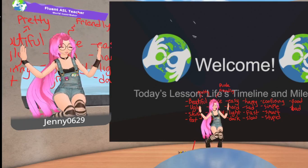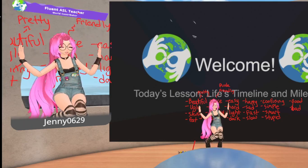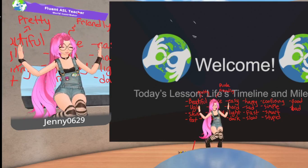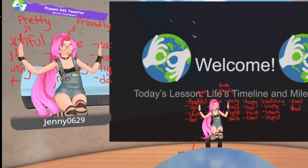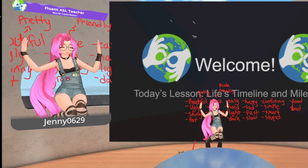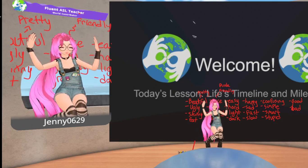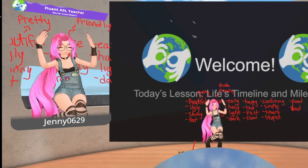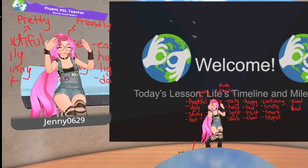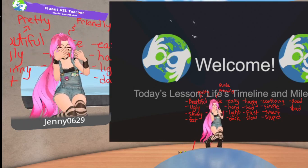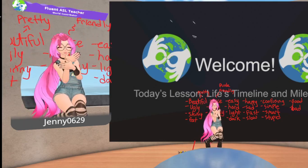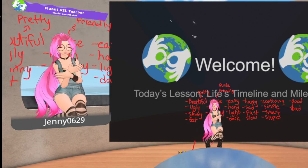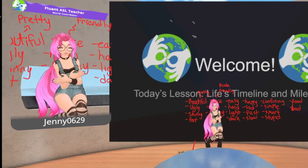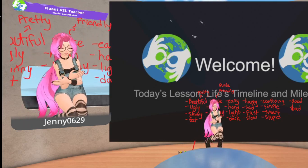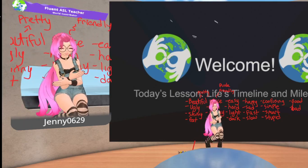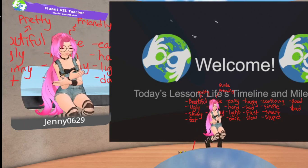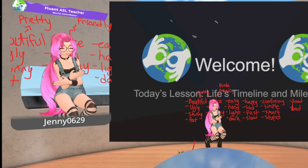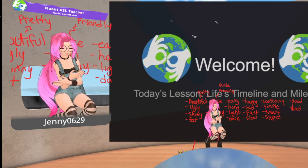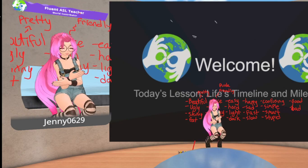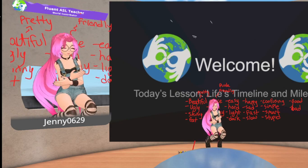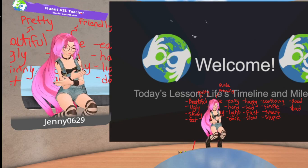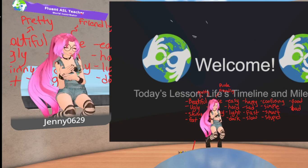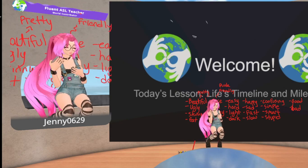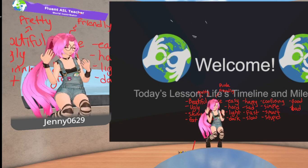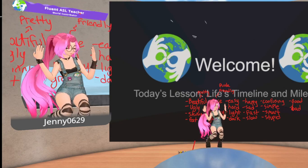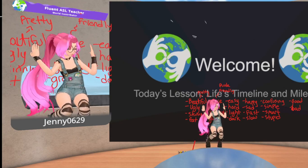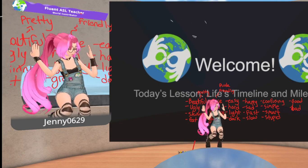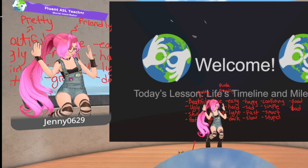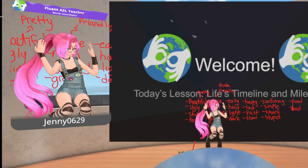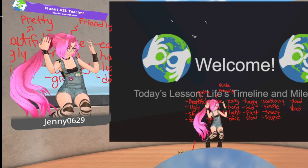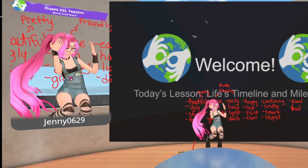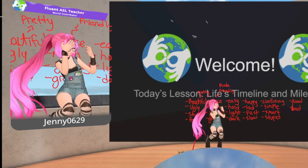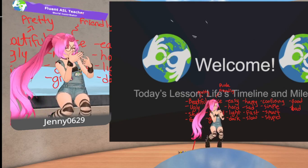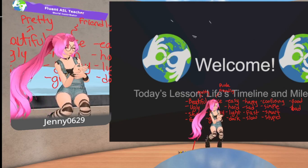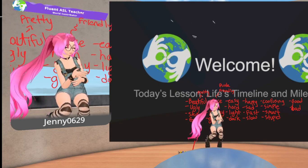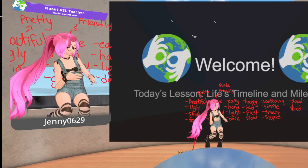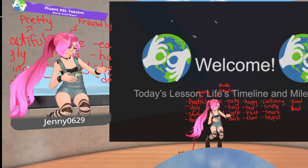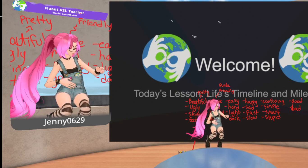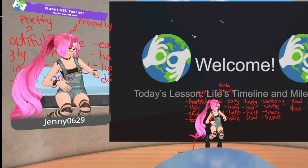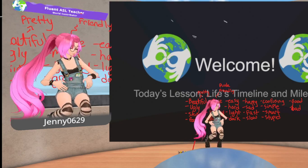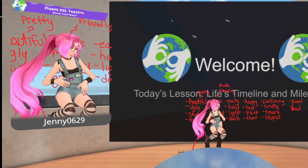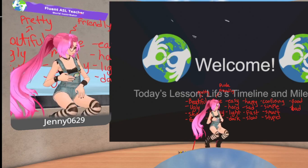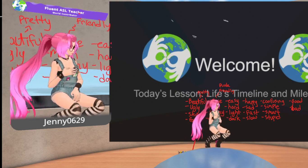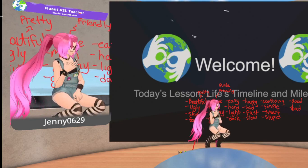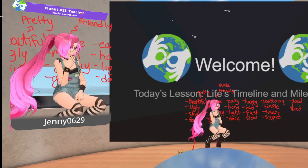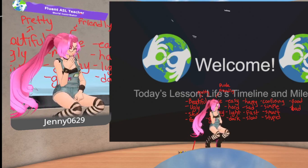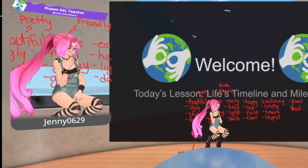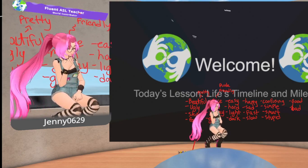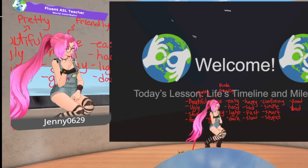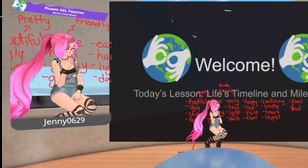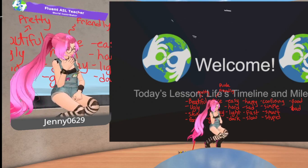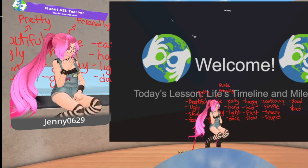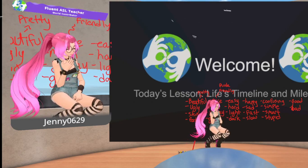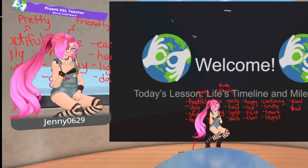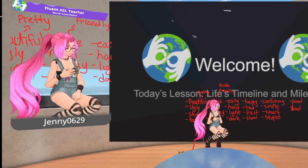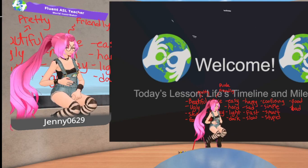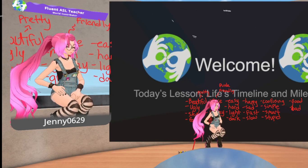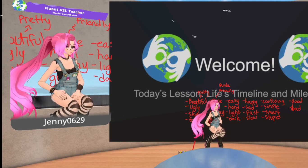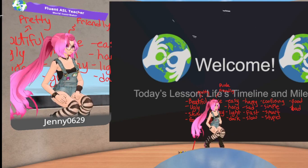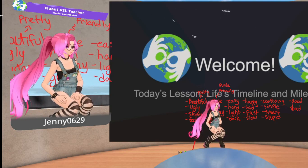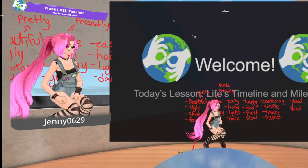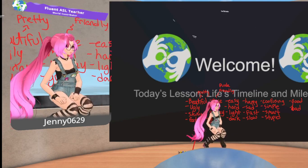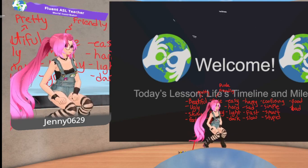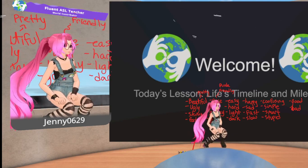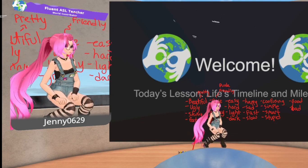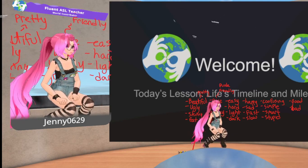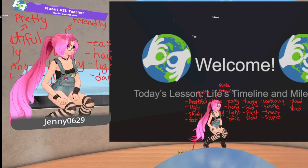goes in front of your face. Yes. Dark. Dark. Elitnet? Yeah, for